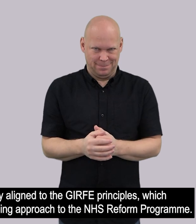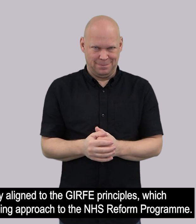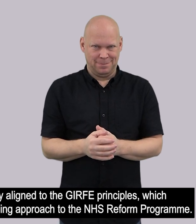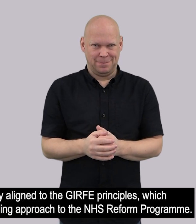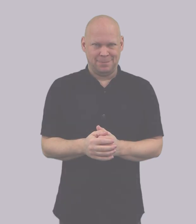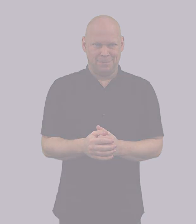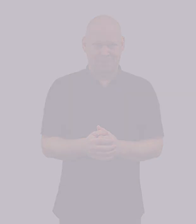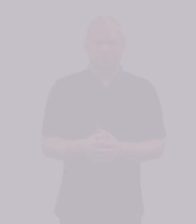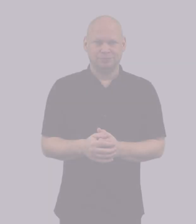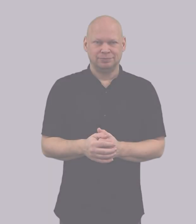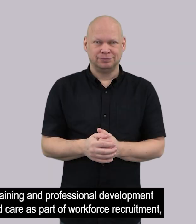programme.